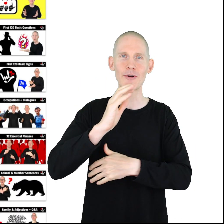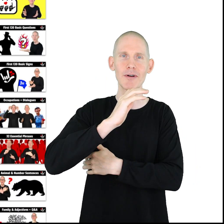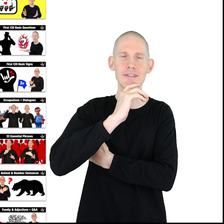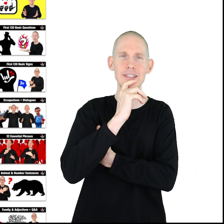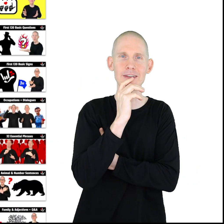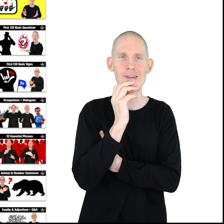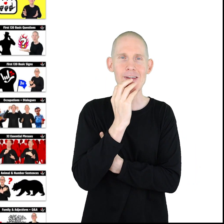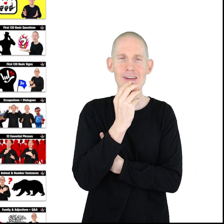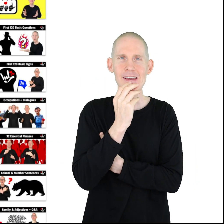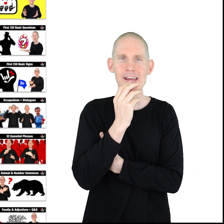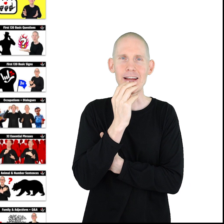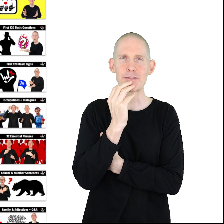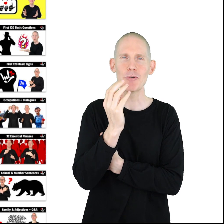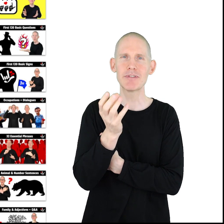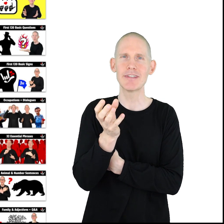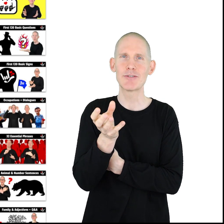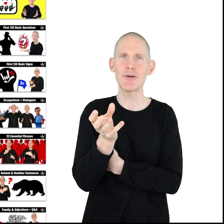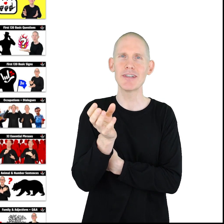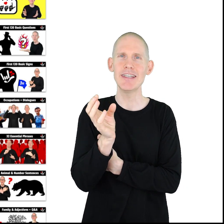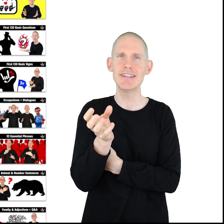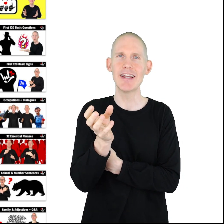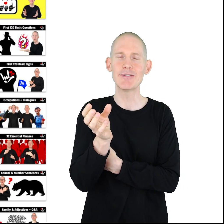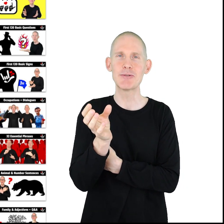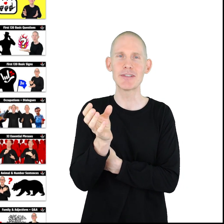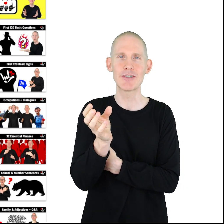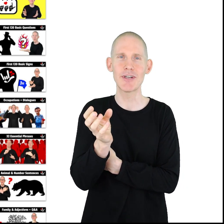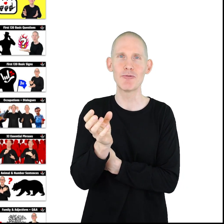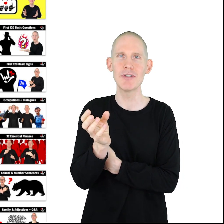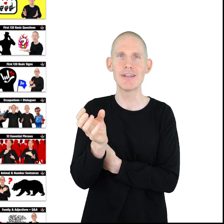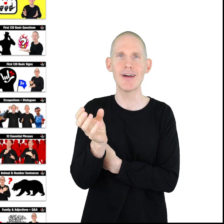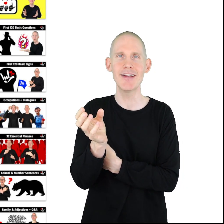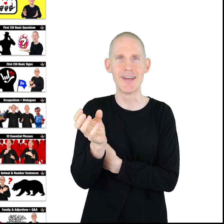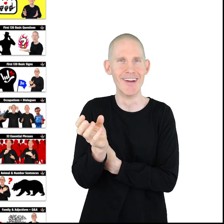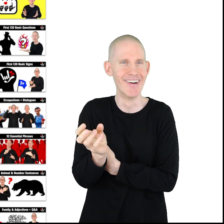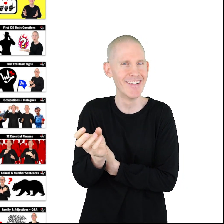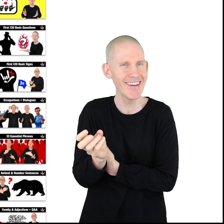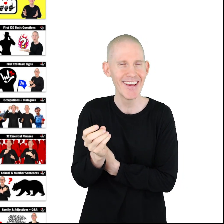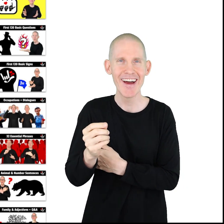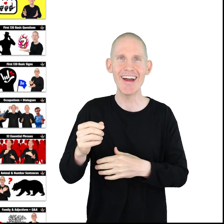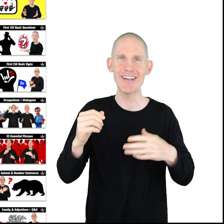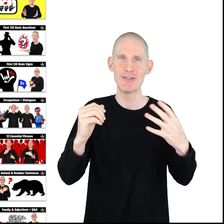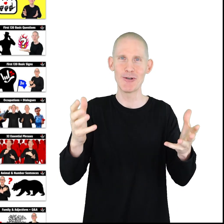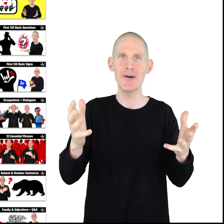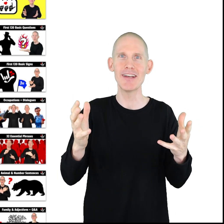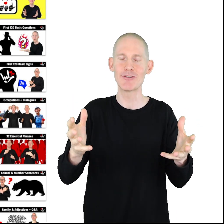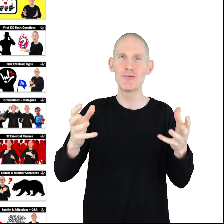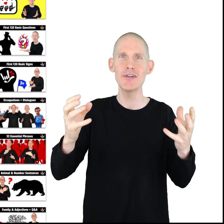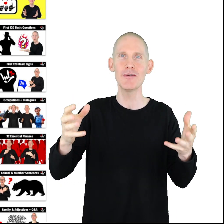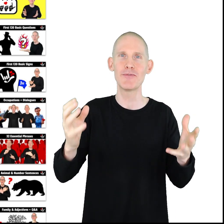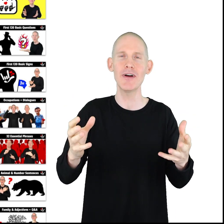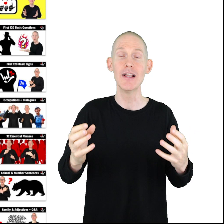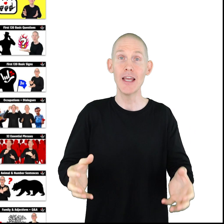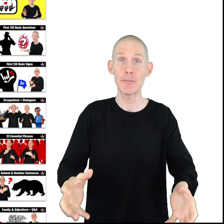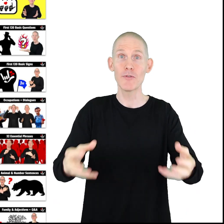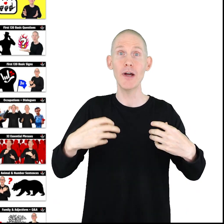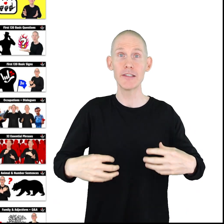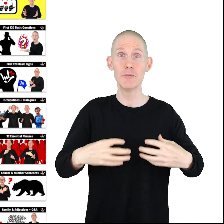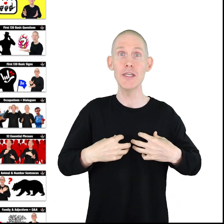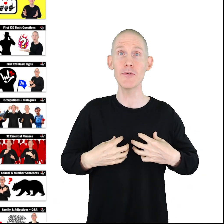courses. And I suppose the short, easy answer is because I really like it. I enjoy it. It's really fun. It provides me with